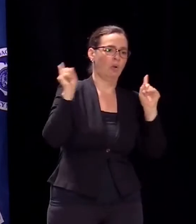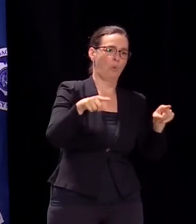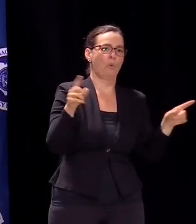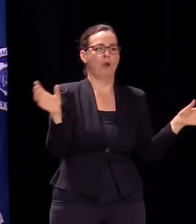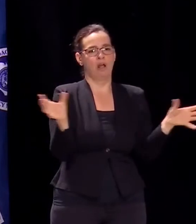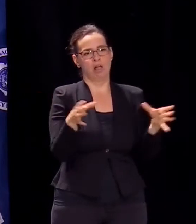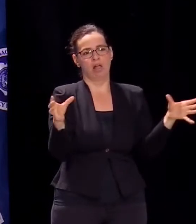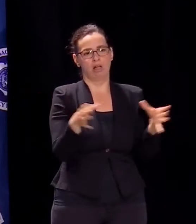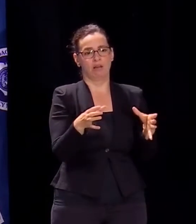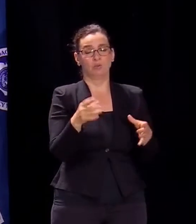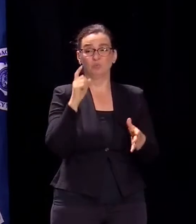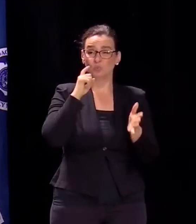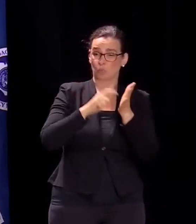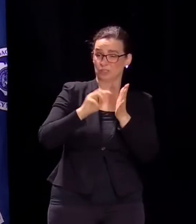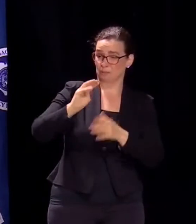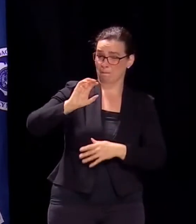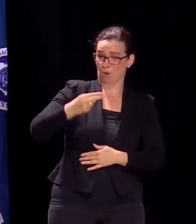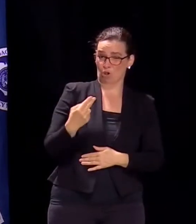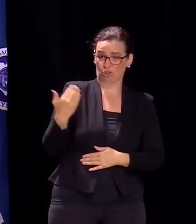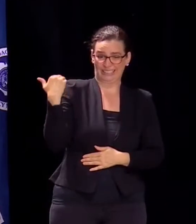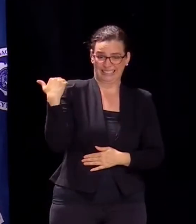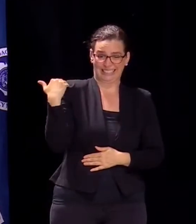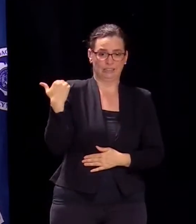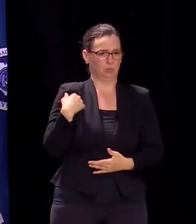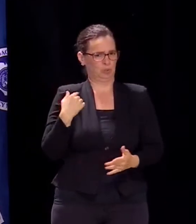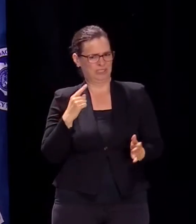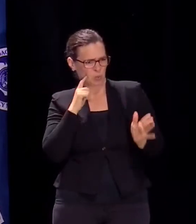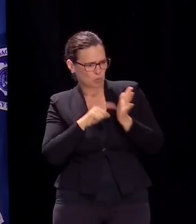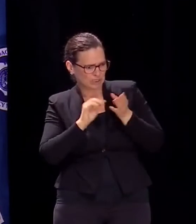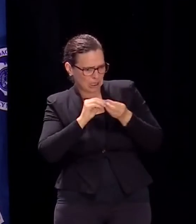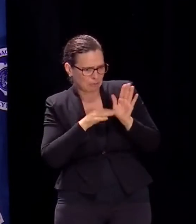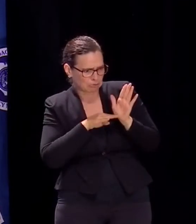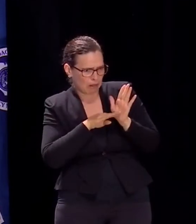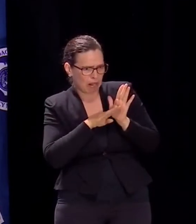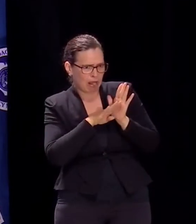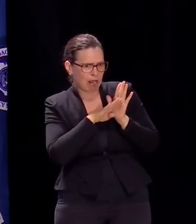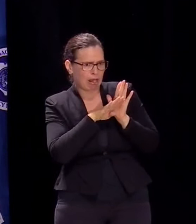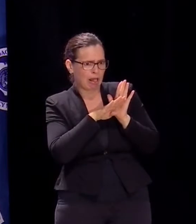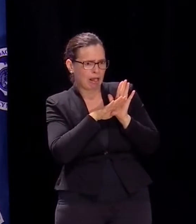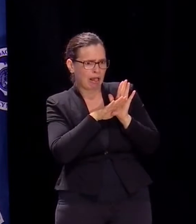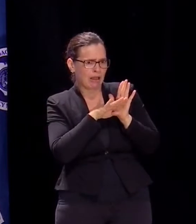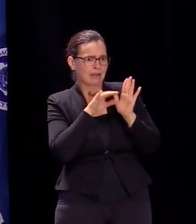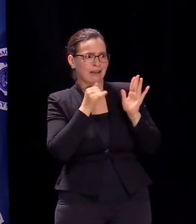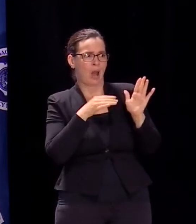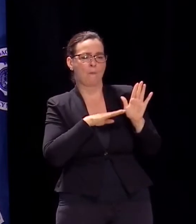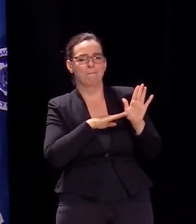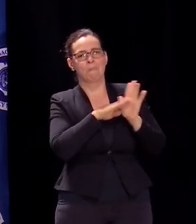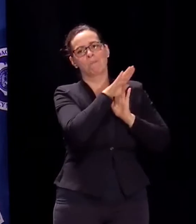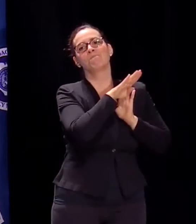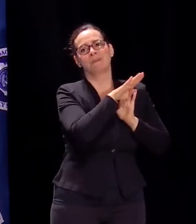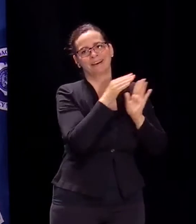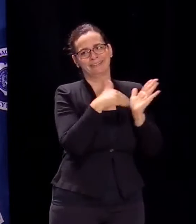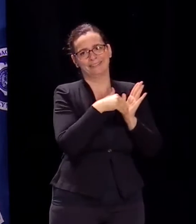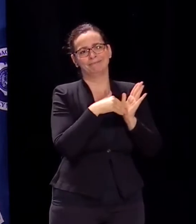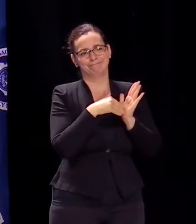more cases there, although our cases and community spread have been very, very good. That is a little bit of a